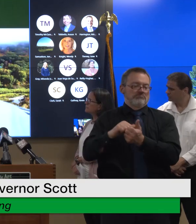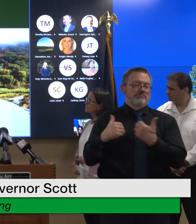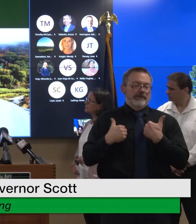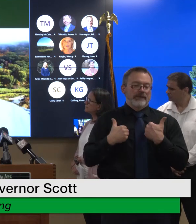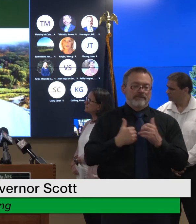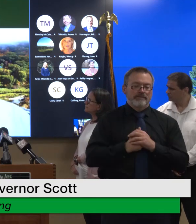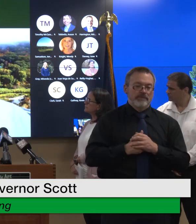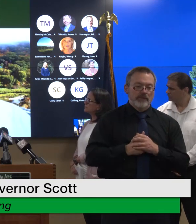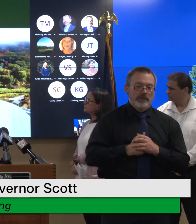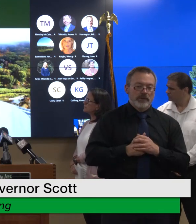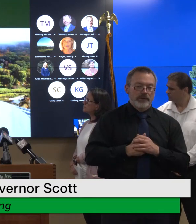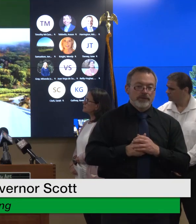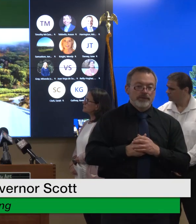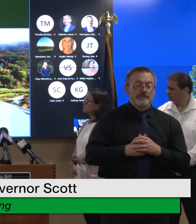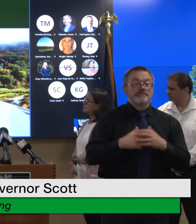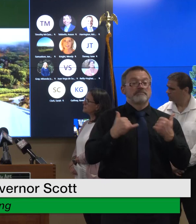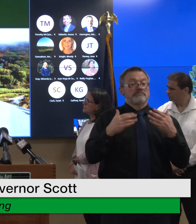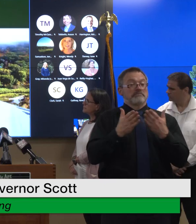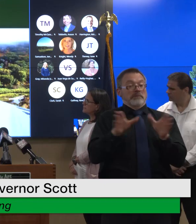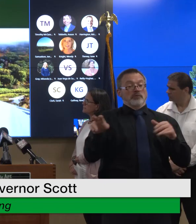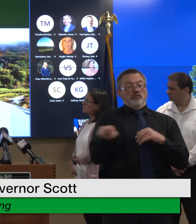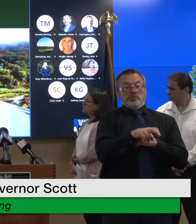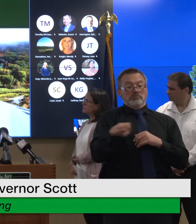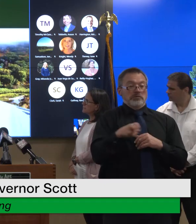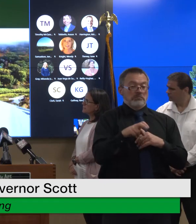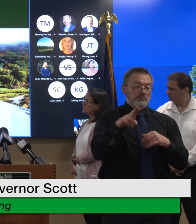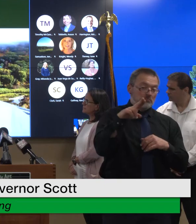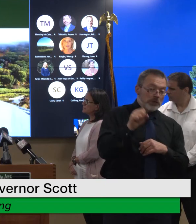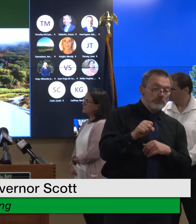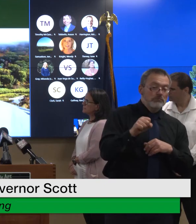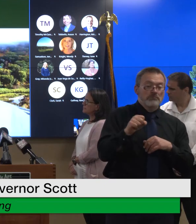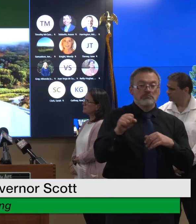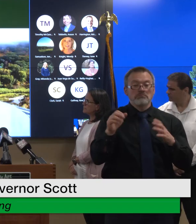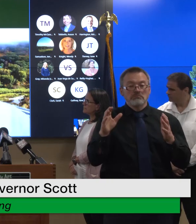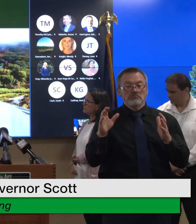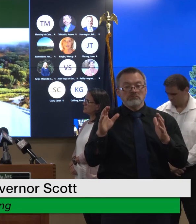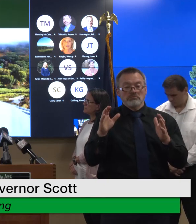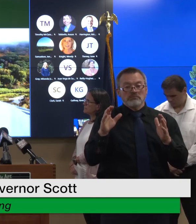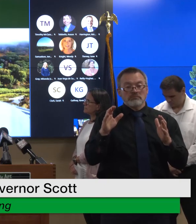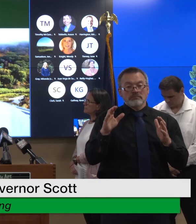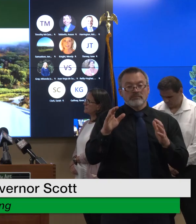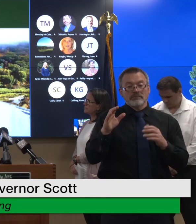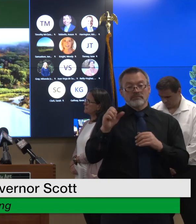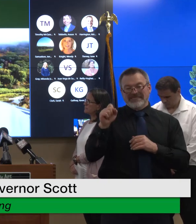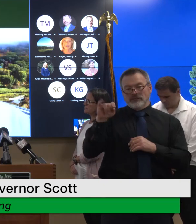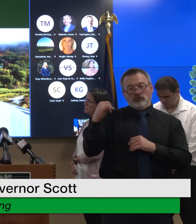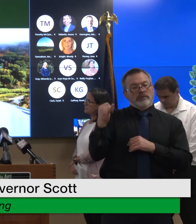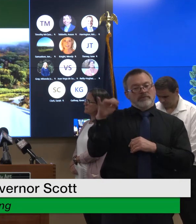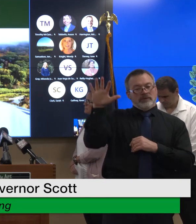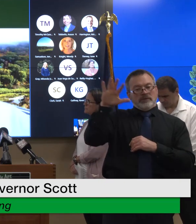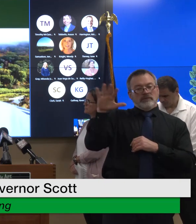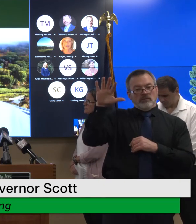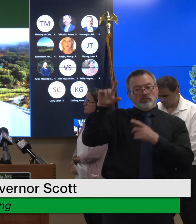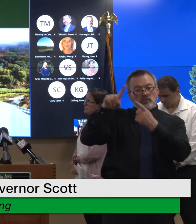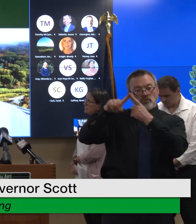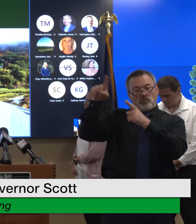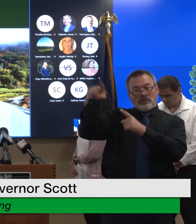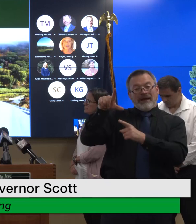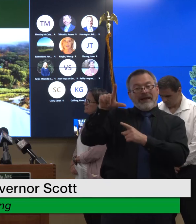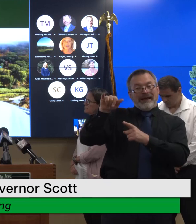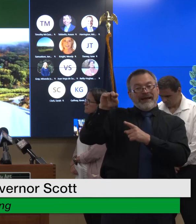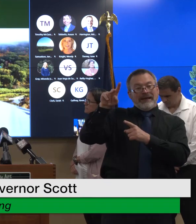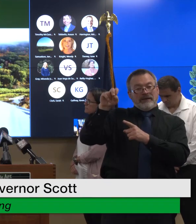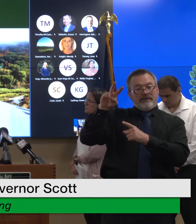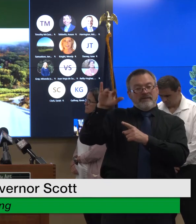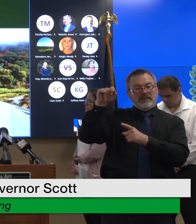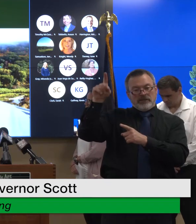Public transit. The J-Lynn route, which runs St. Johnsbury to Lindenville and back,